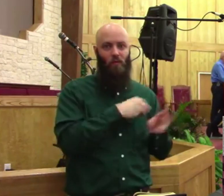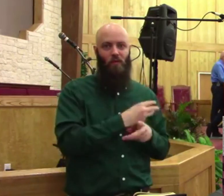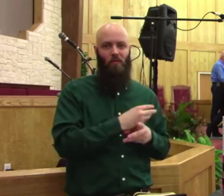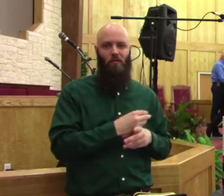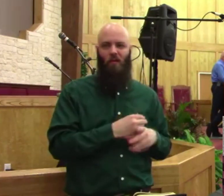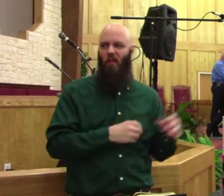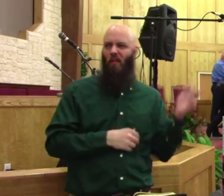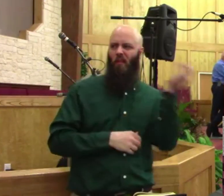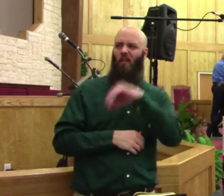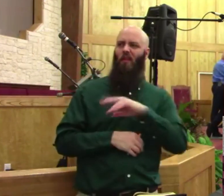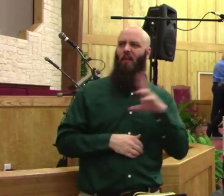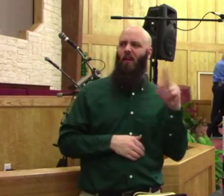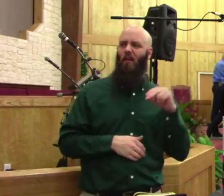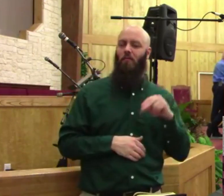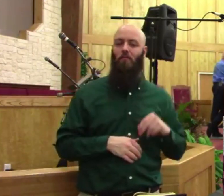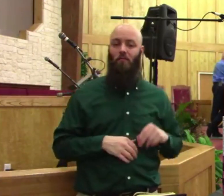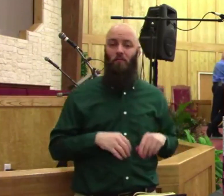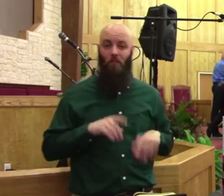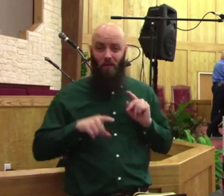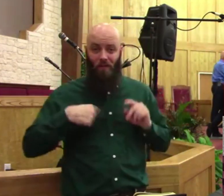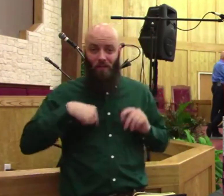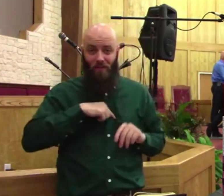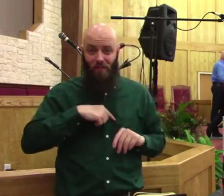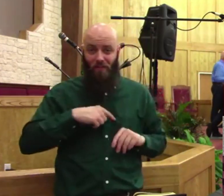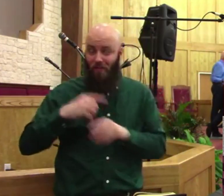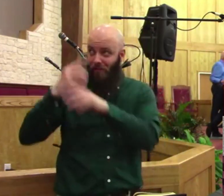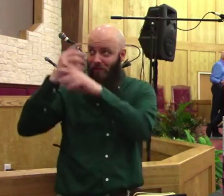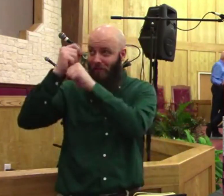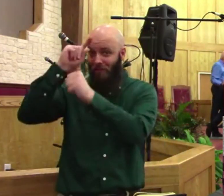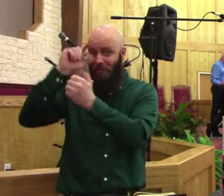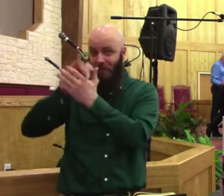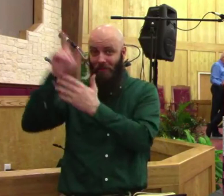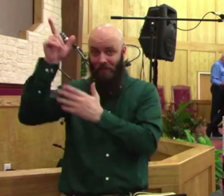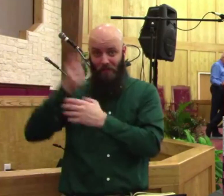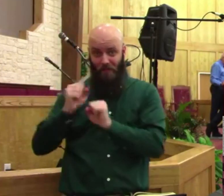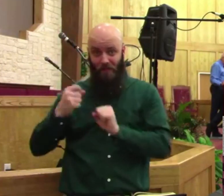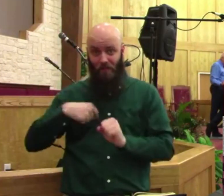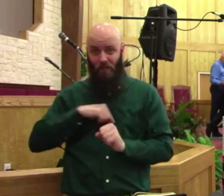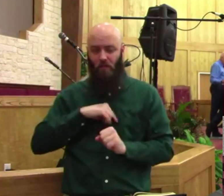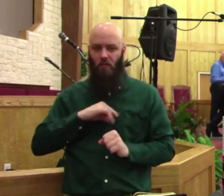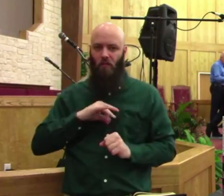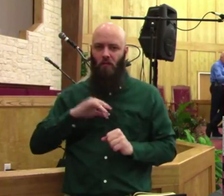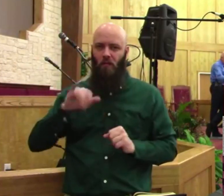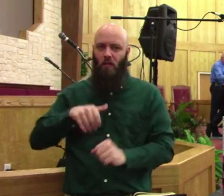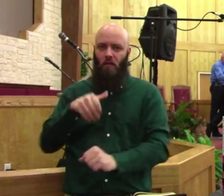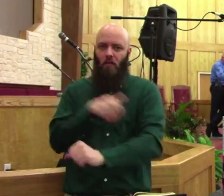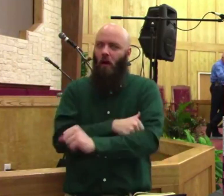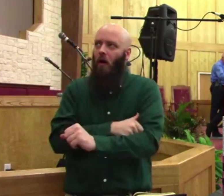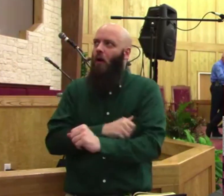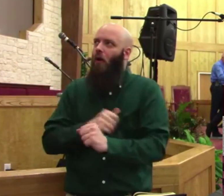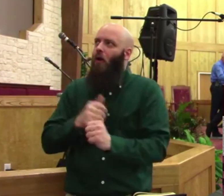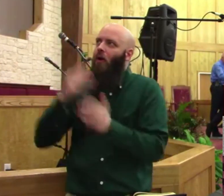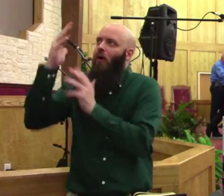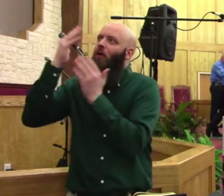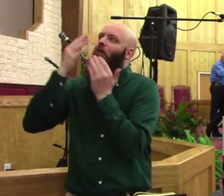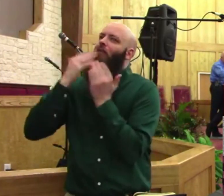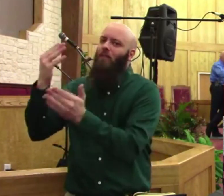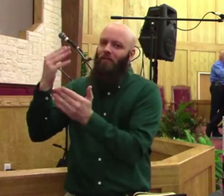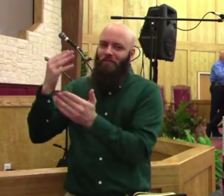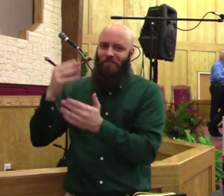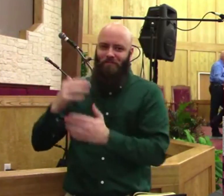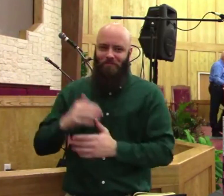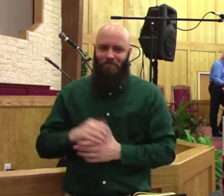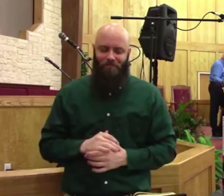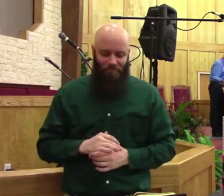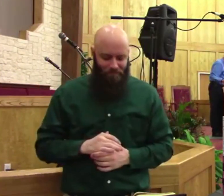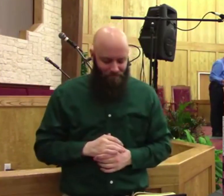us who are being saved. It is the power of God. Well, then we get to verse 10.